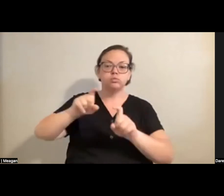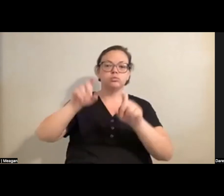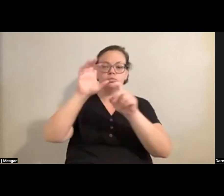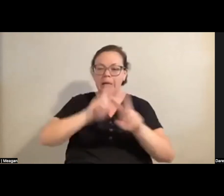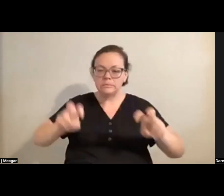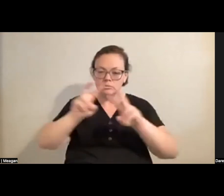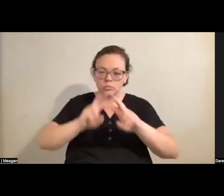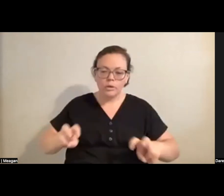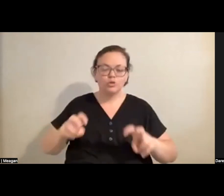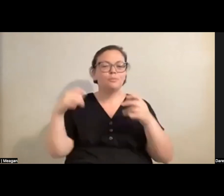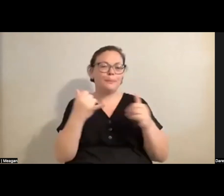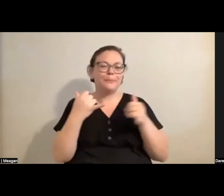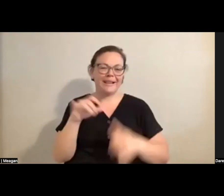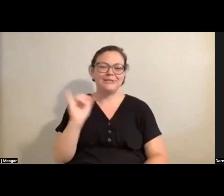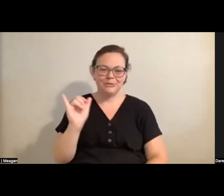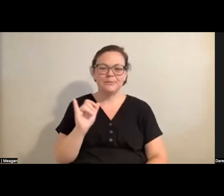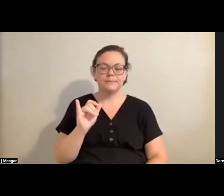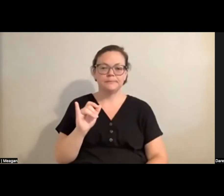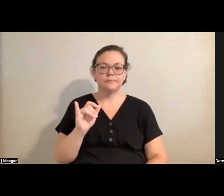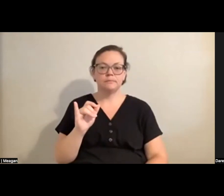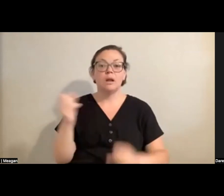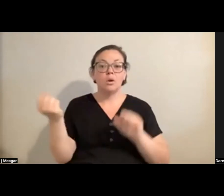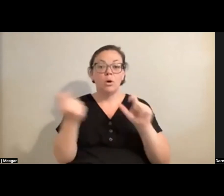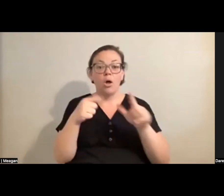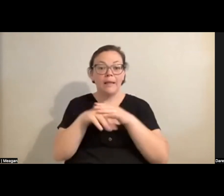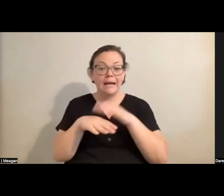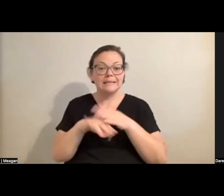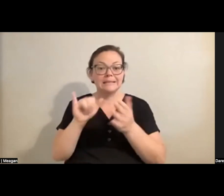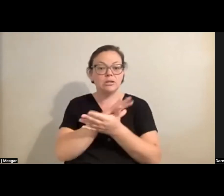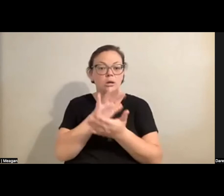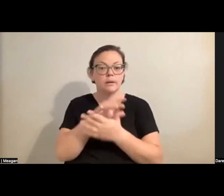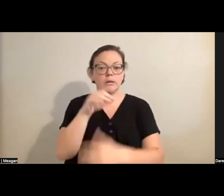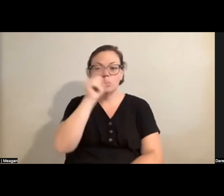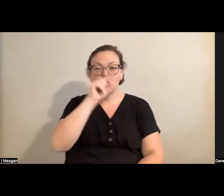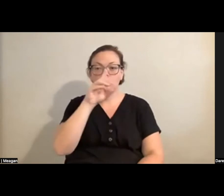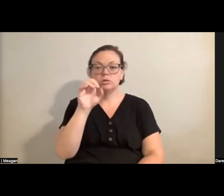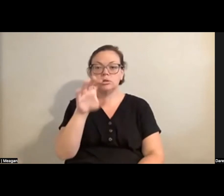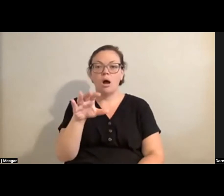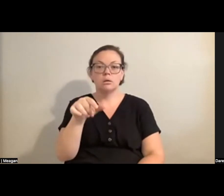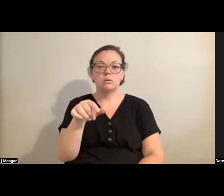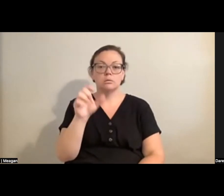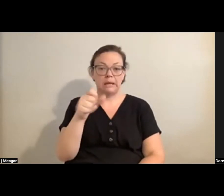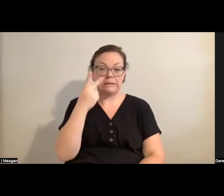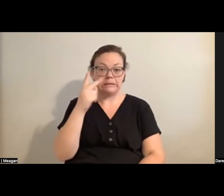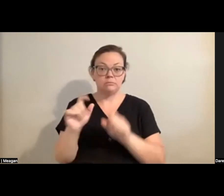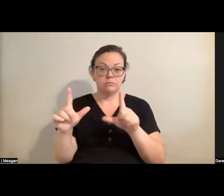play. So can everyone access this Google Doc in the chat? If you can't, let me know or do